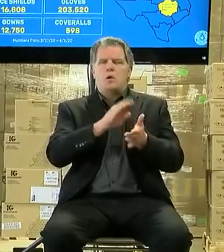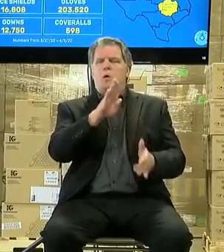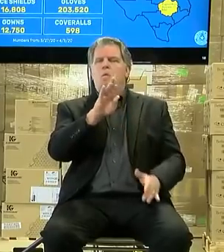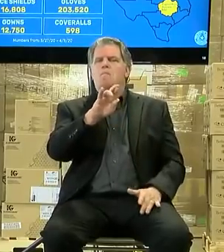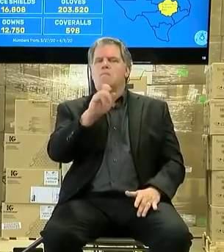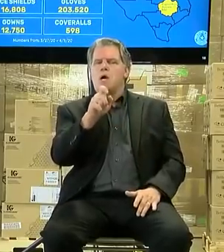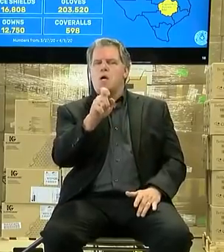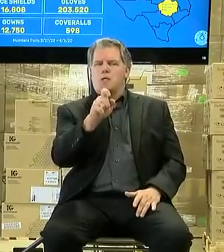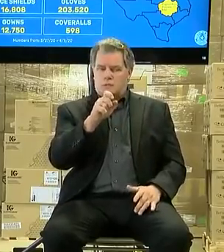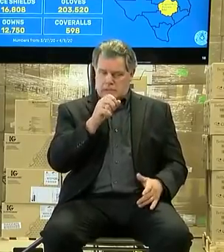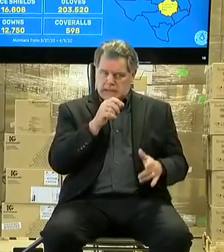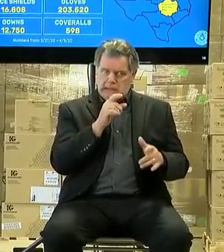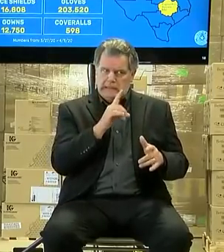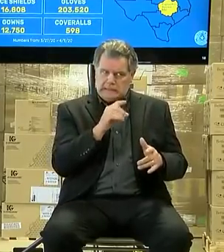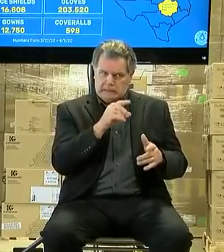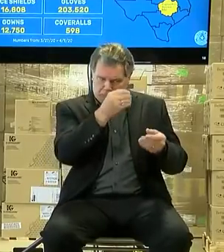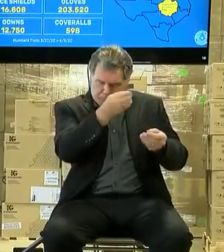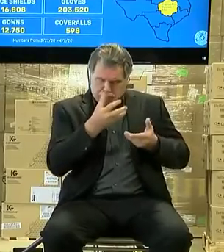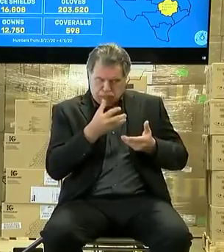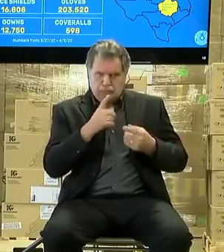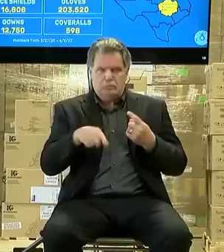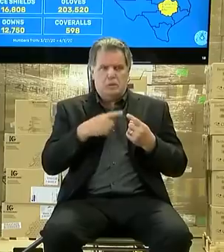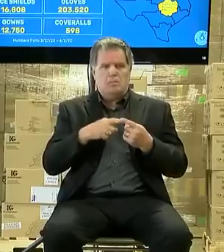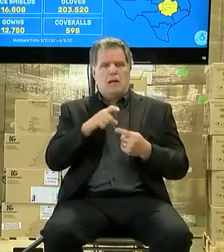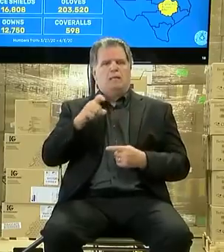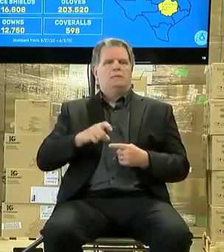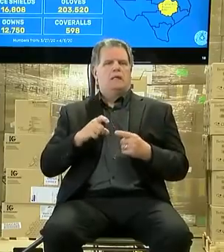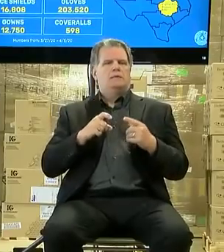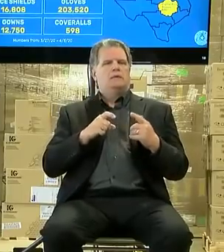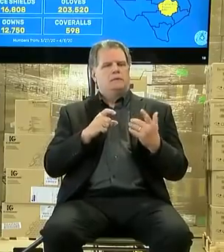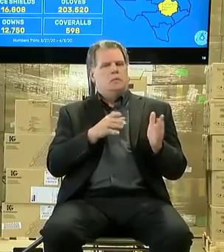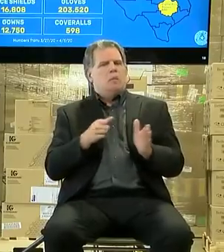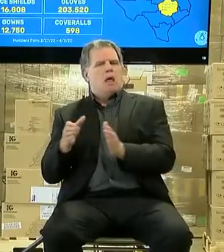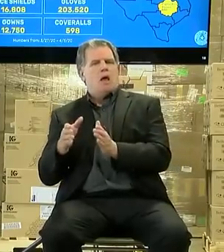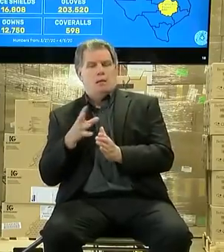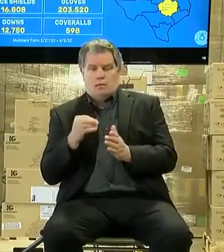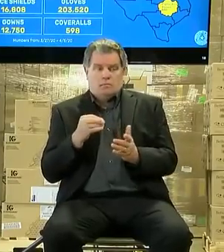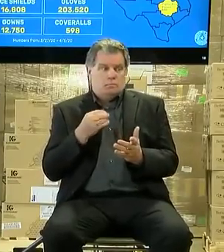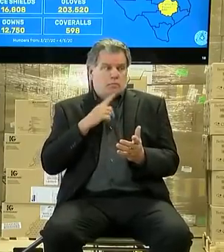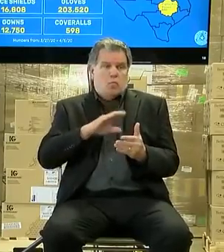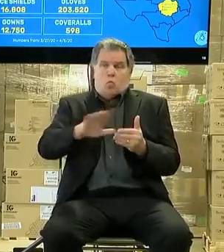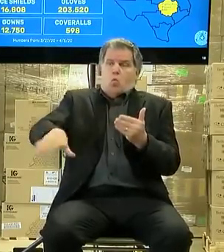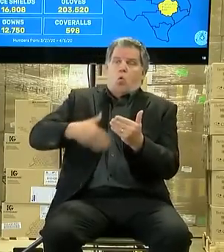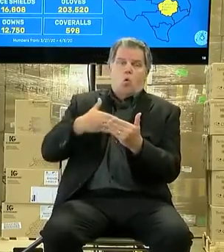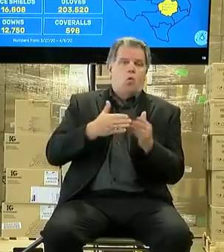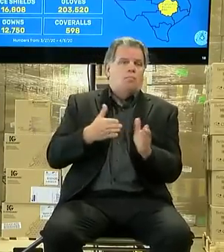provided information about what the Texas standard should be, and importantly, for all of these standards.